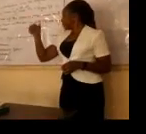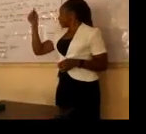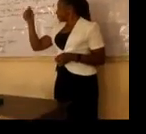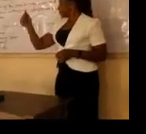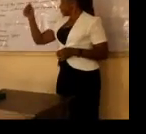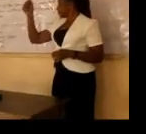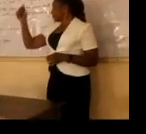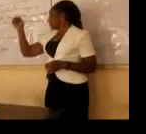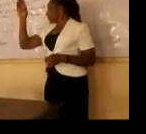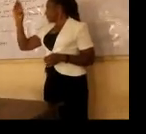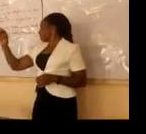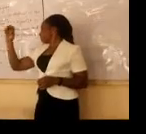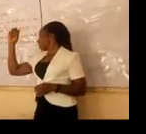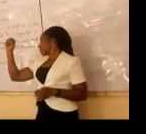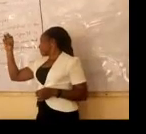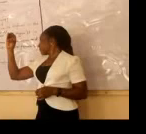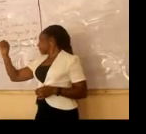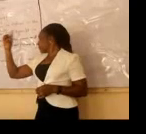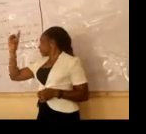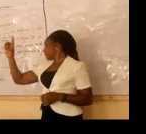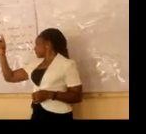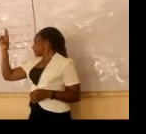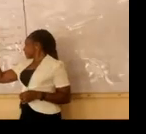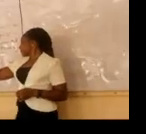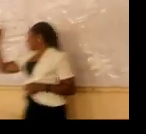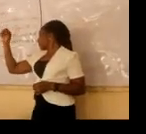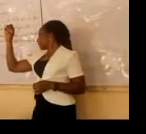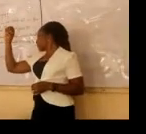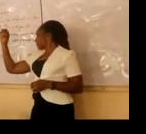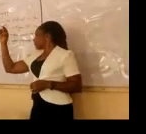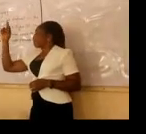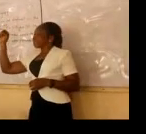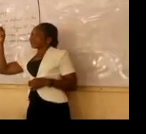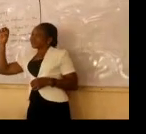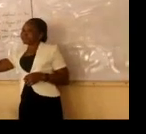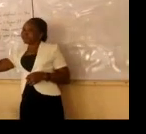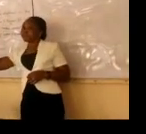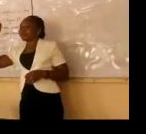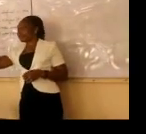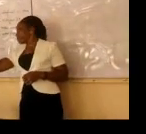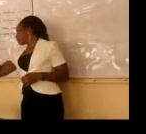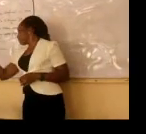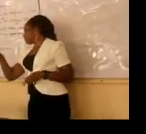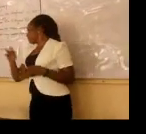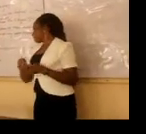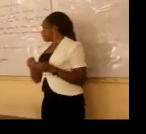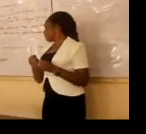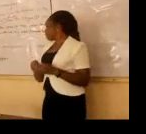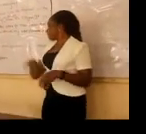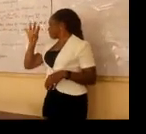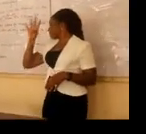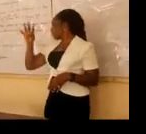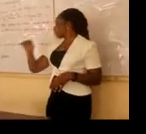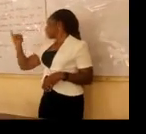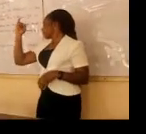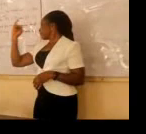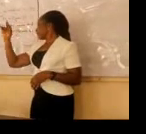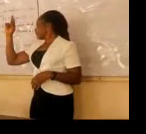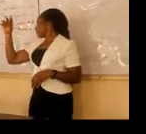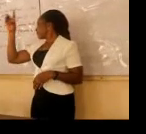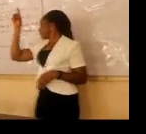one, indivisibility. They did not say we should explain. What they said we should do is what? List. Outline.